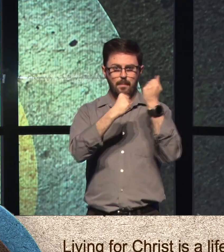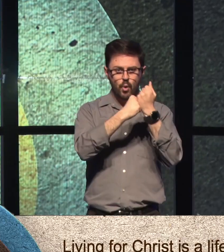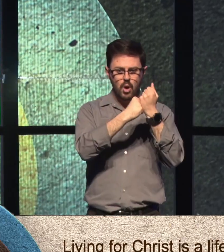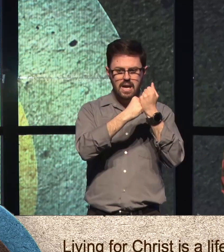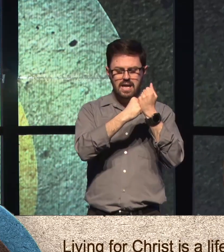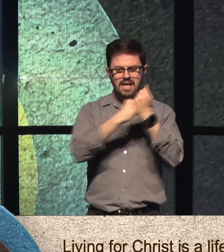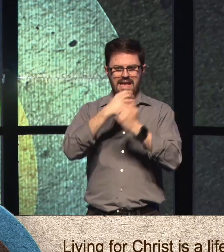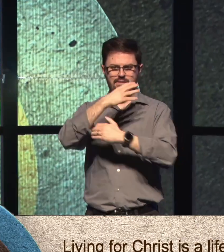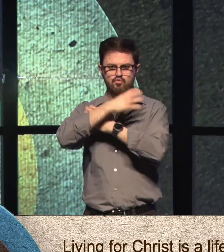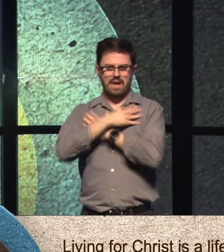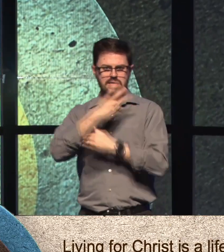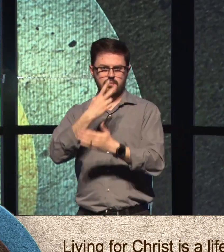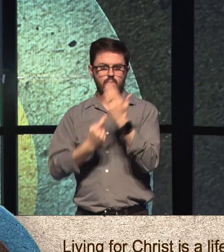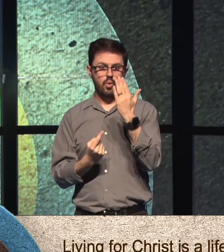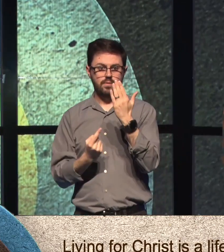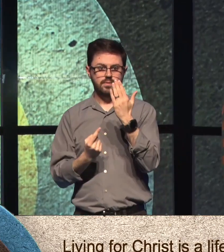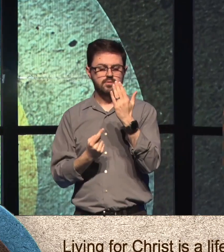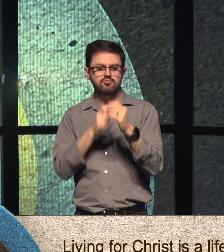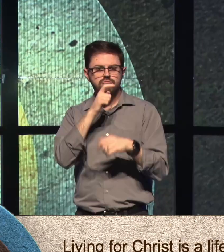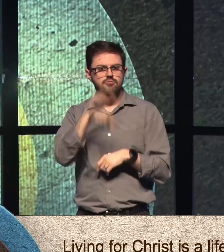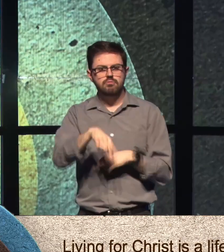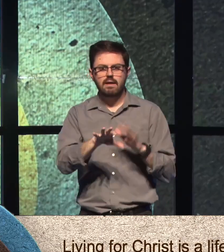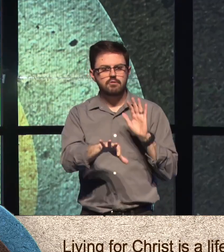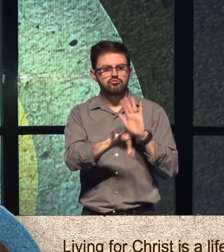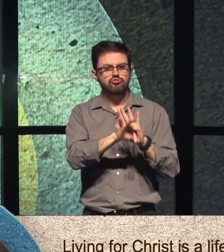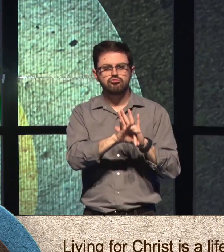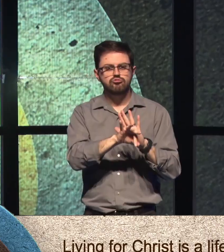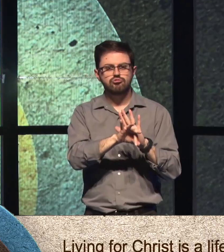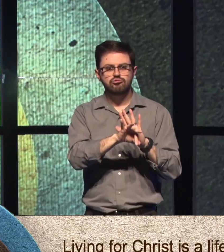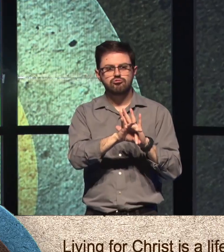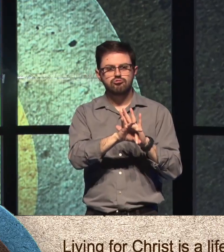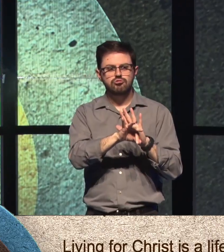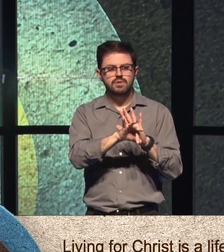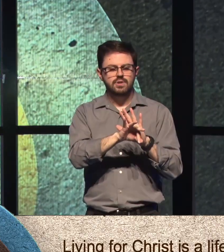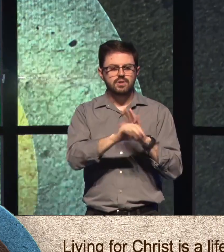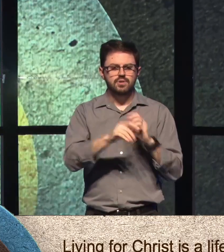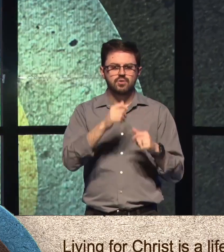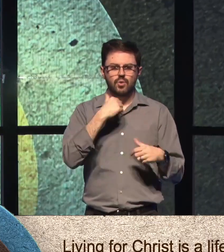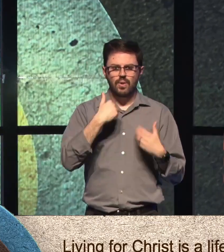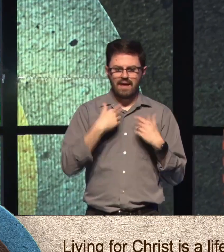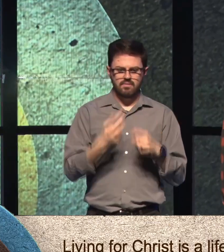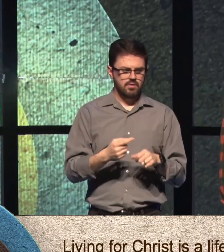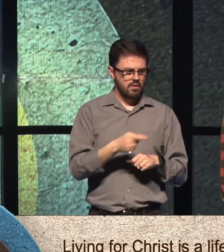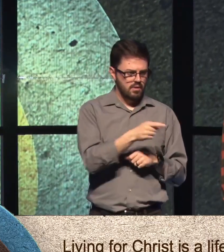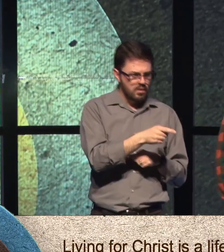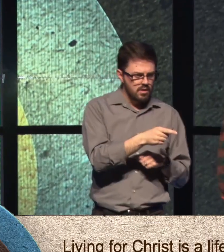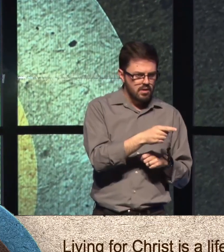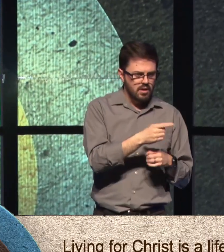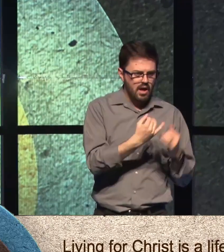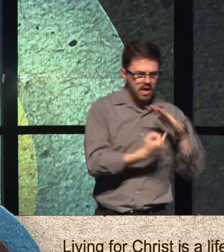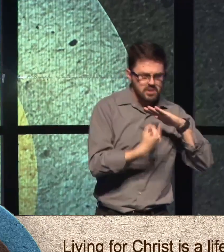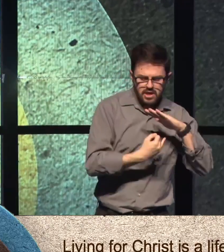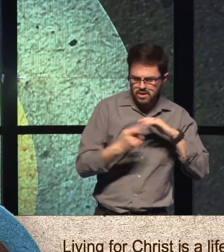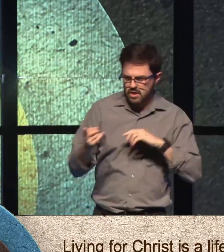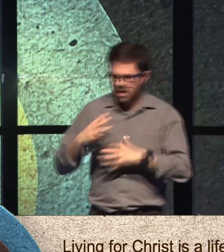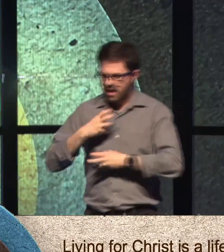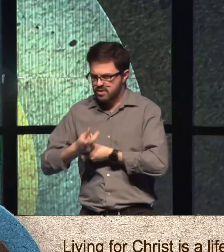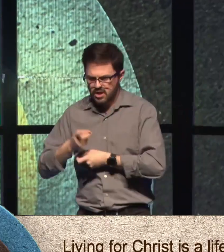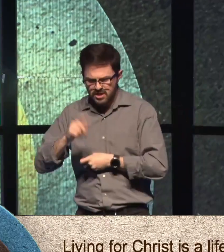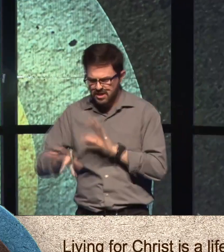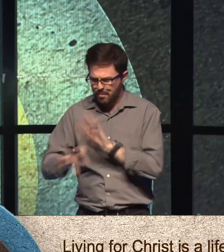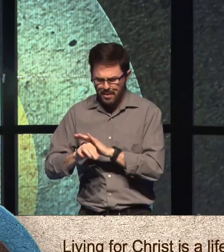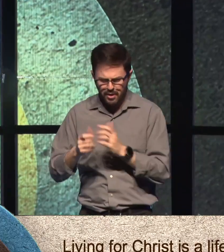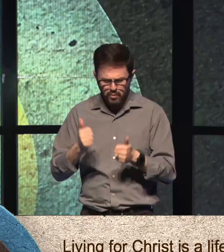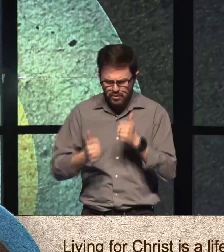that good? Like instead of having to choose between exhaustion and isolation, you can live a life of support